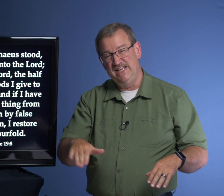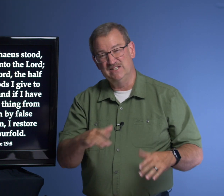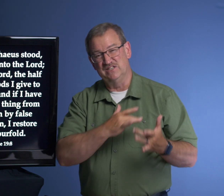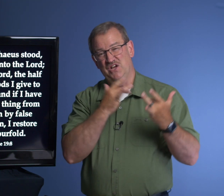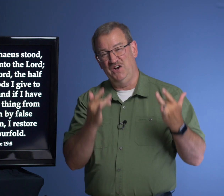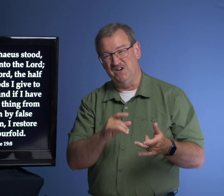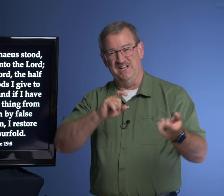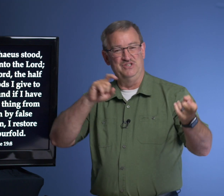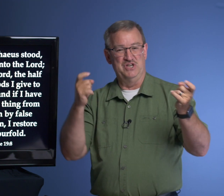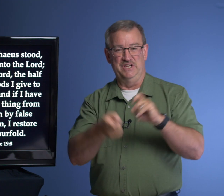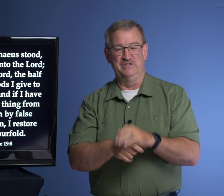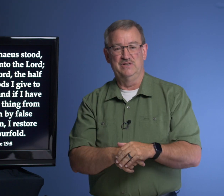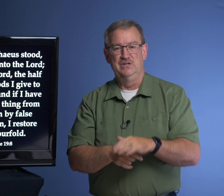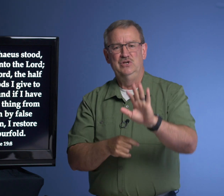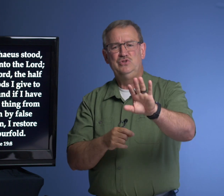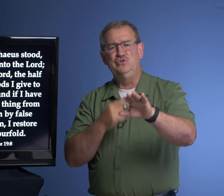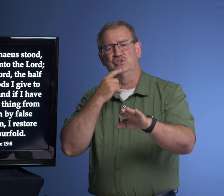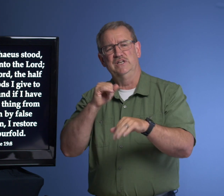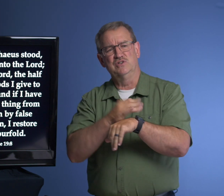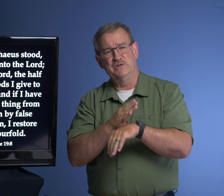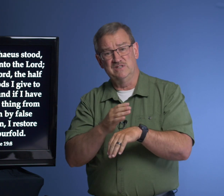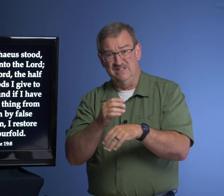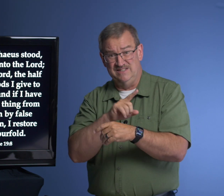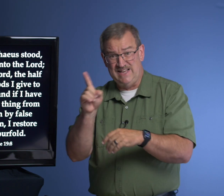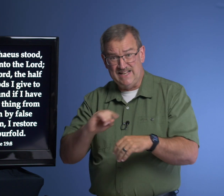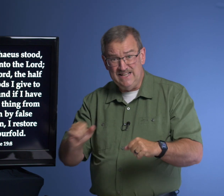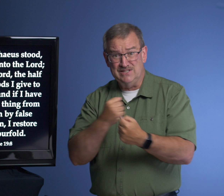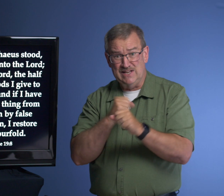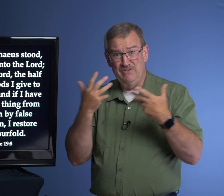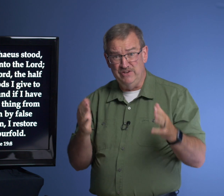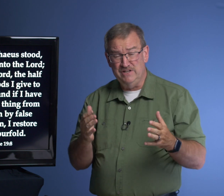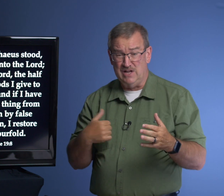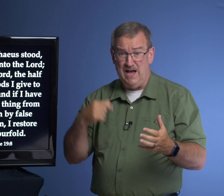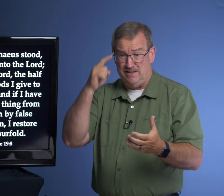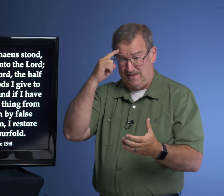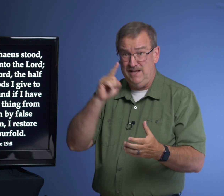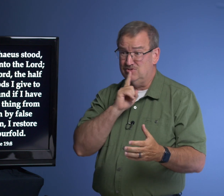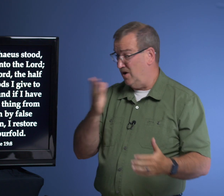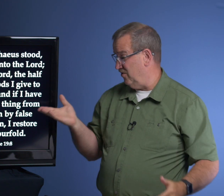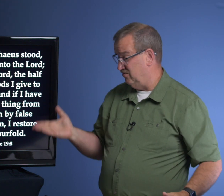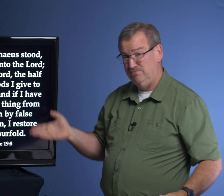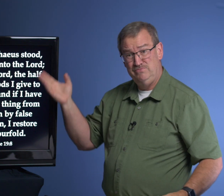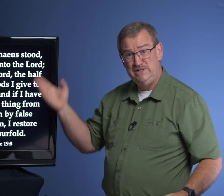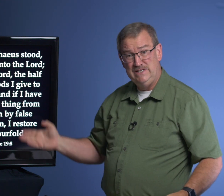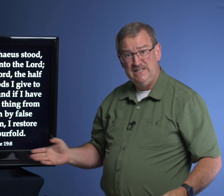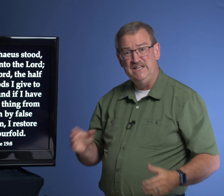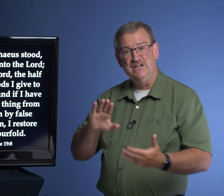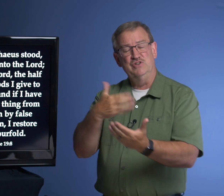Zacchaeus' heart had changed. You say, "Jim Brayson, is Zacchaeus saved, finished?" I think so. Here is